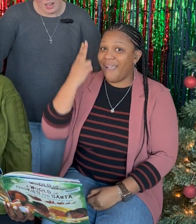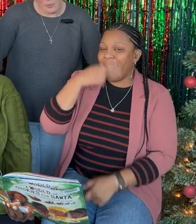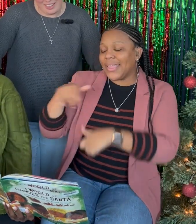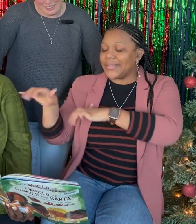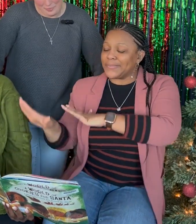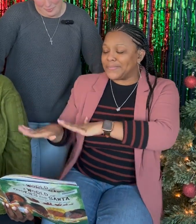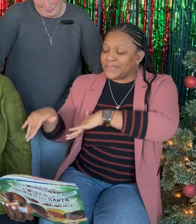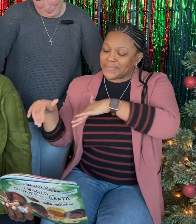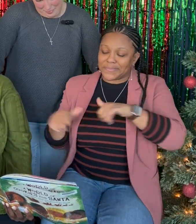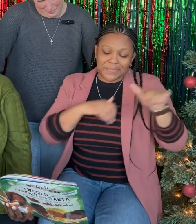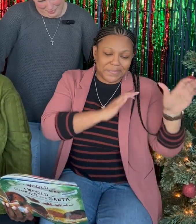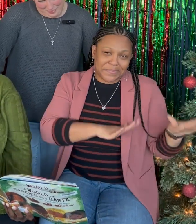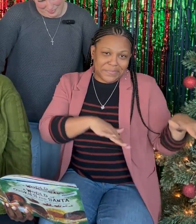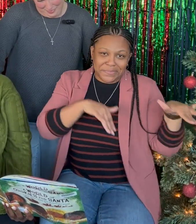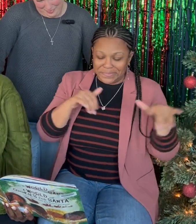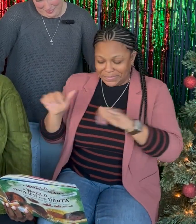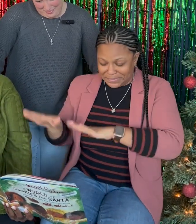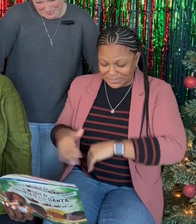Hawaii.